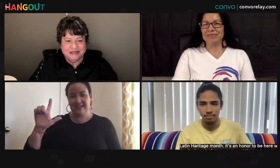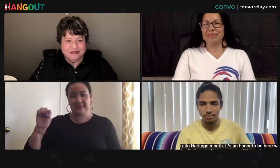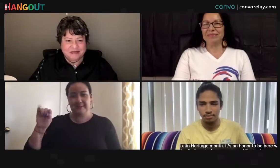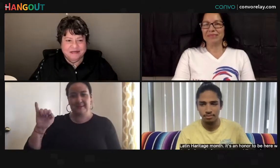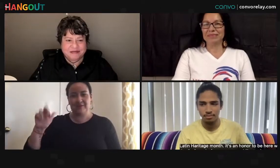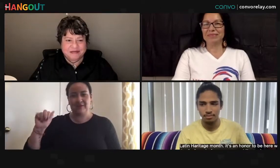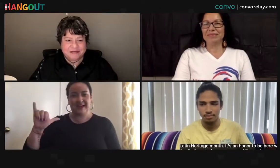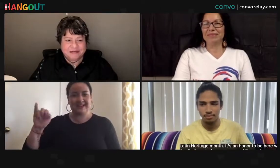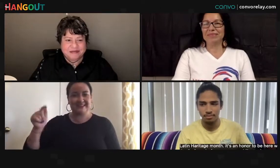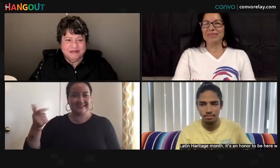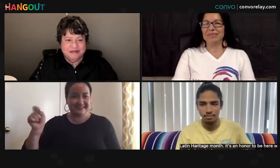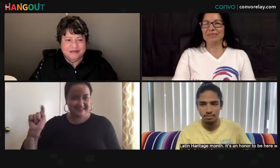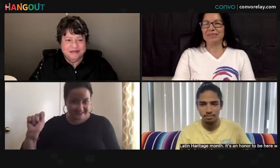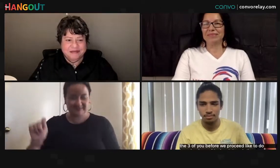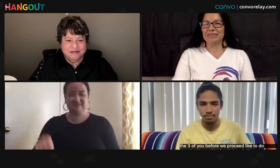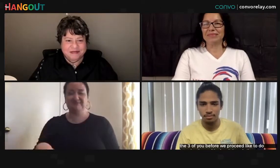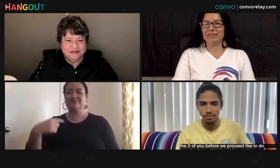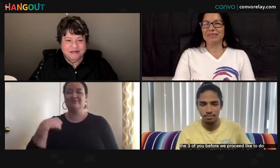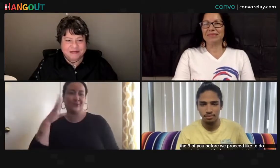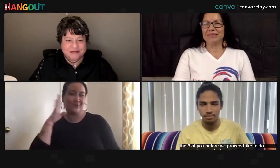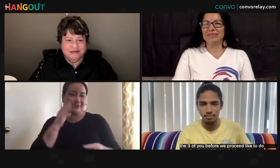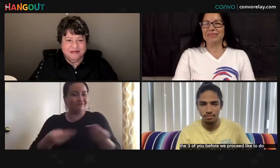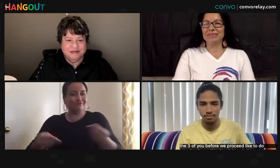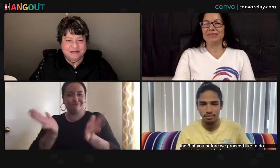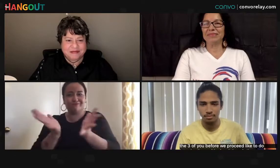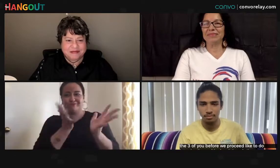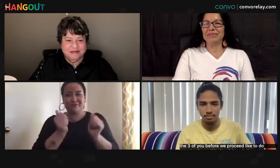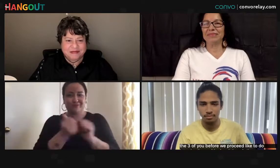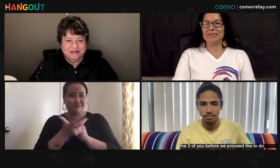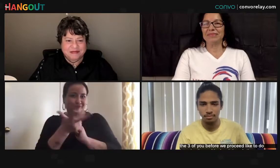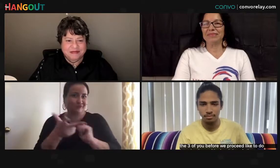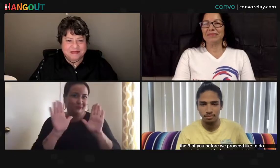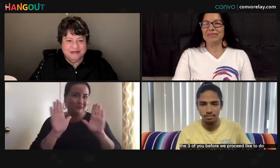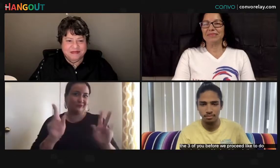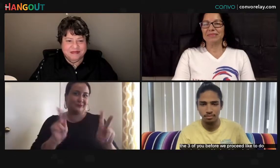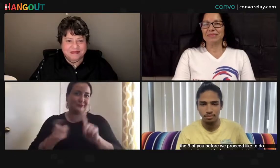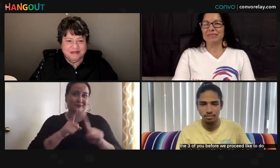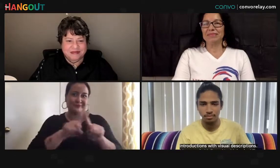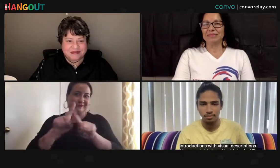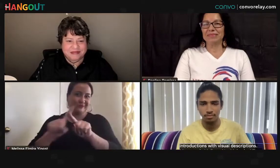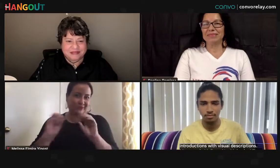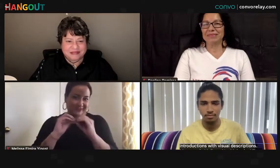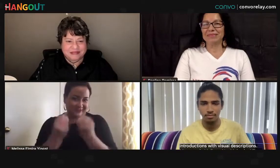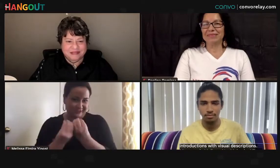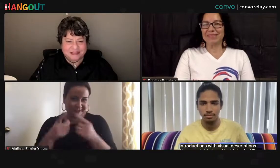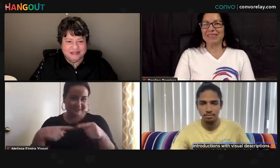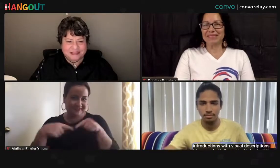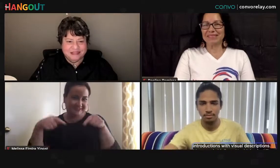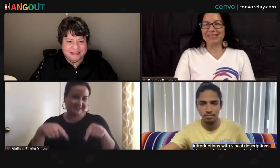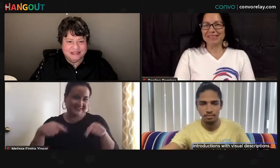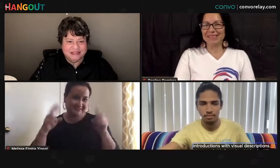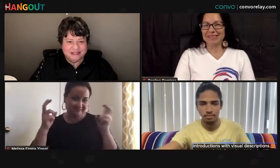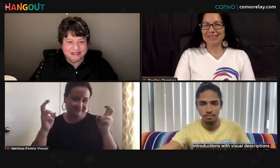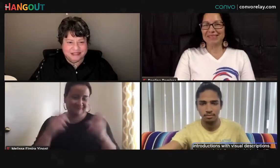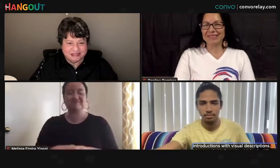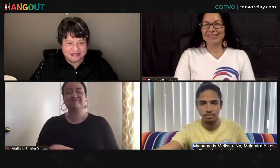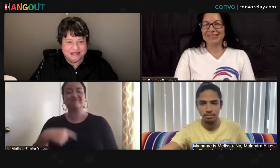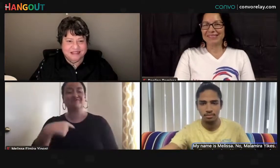is Melissa Melmira Yinks. I will go ahead and be the moderator for this wonderful group here and